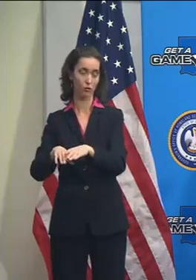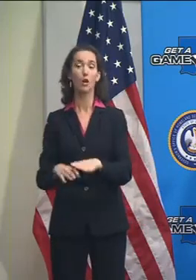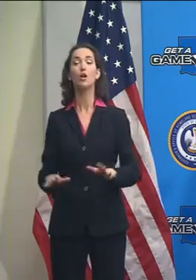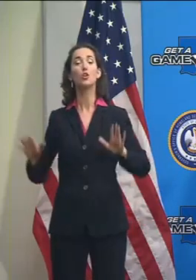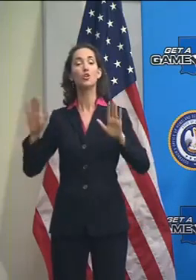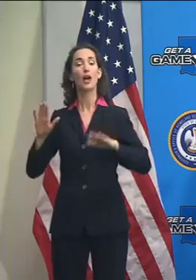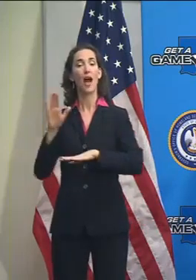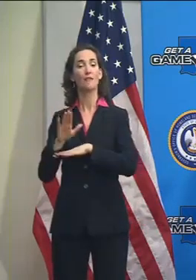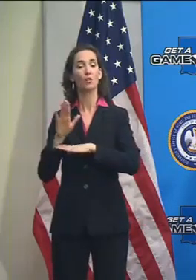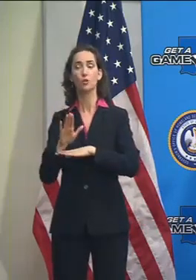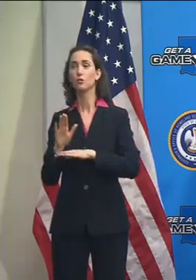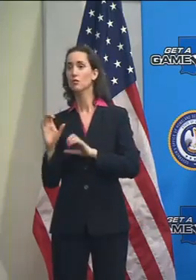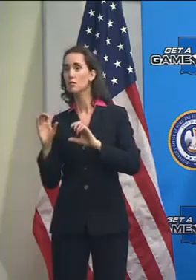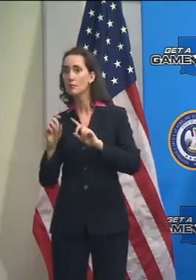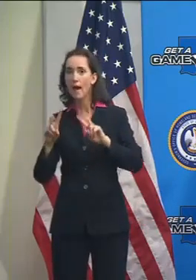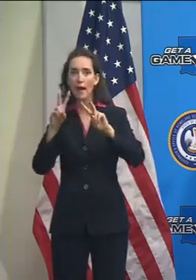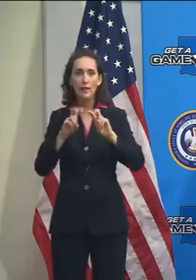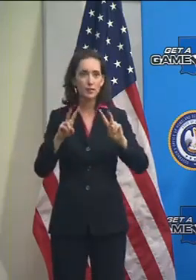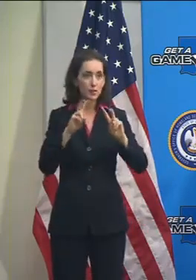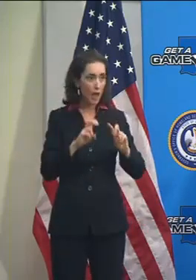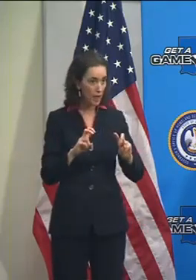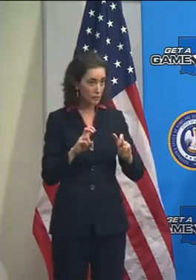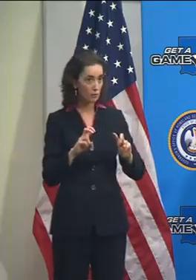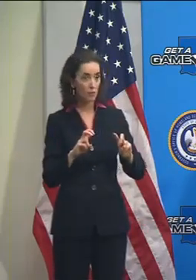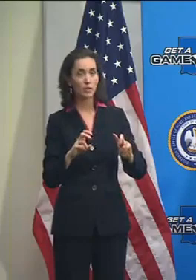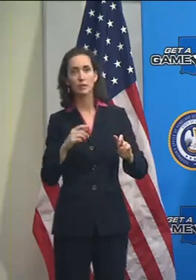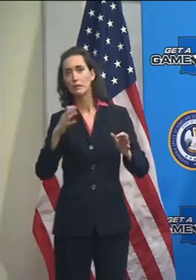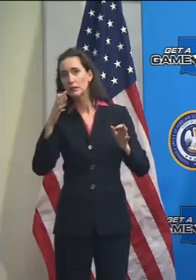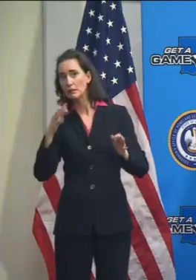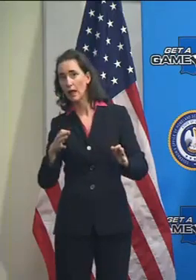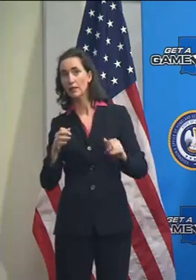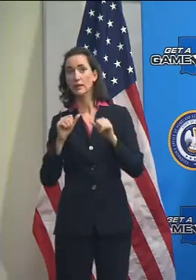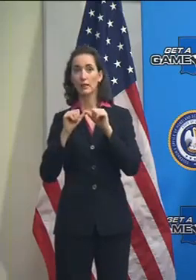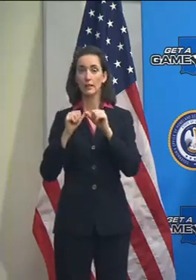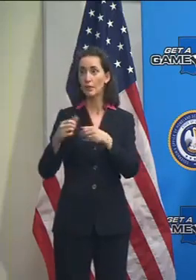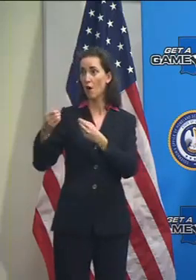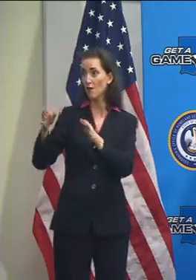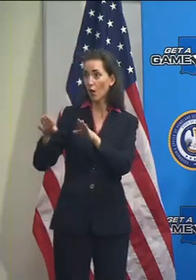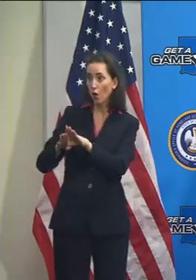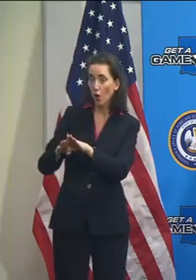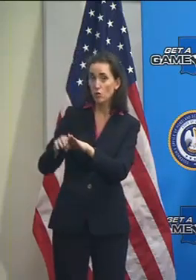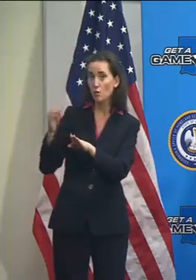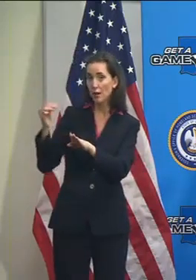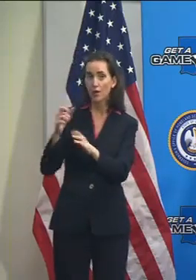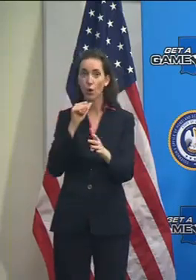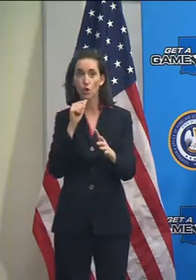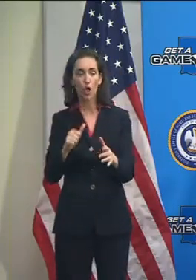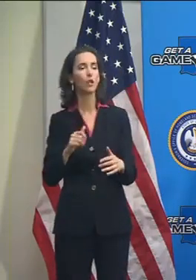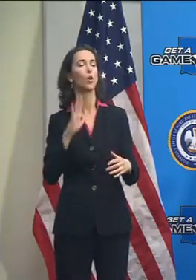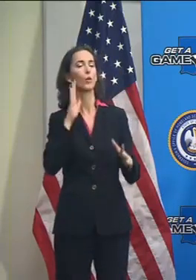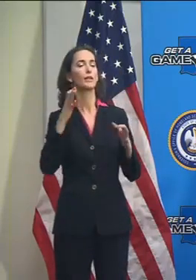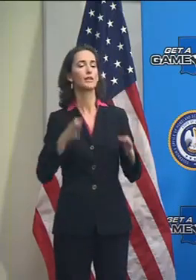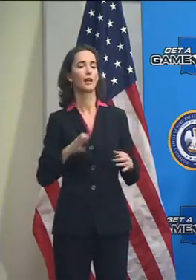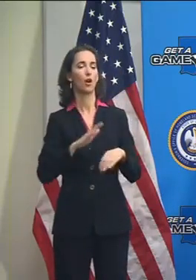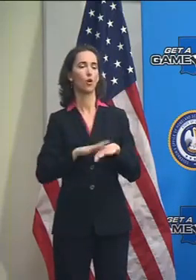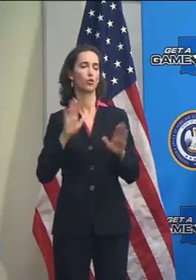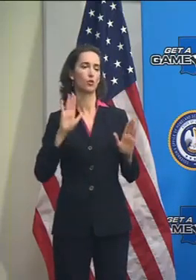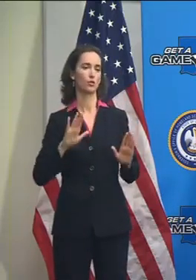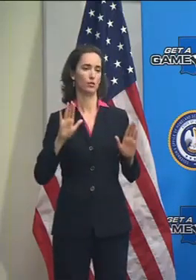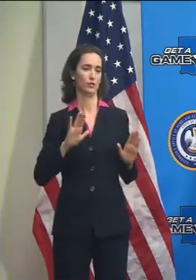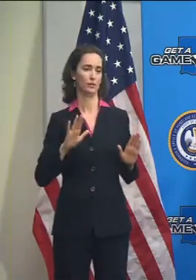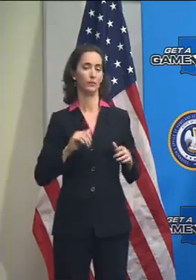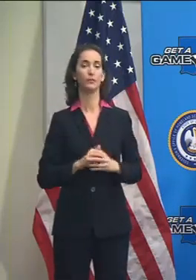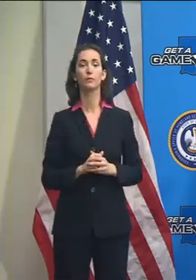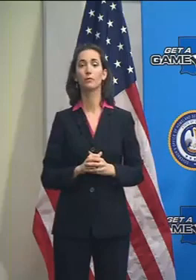on Sunday afternoon about whether there's a need to continue office closures on Monday. The Department